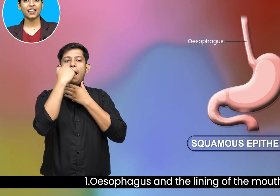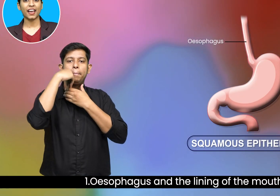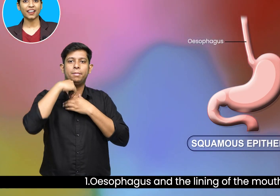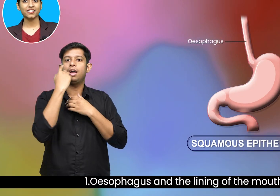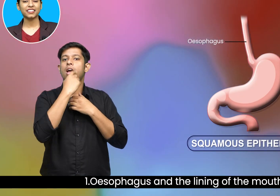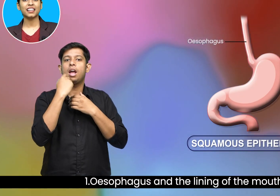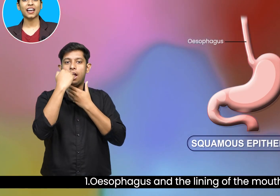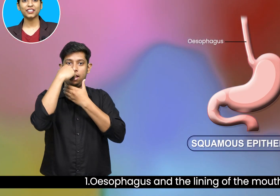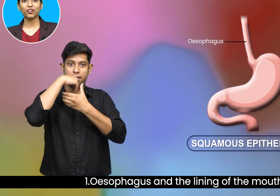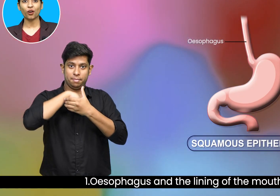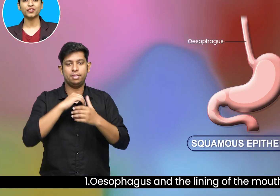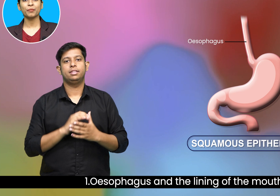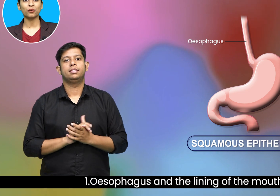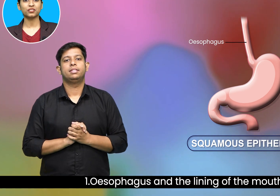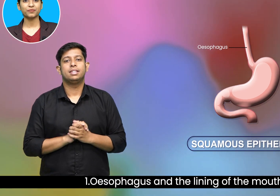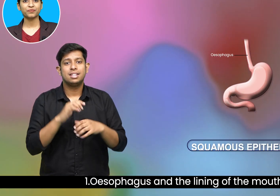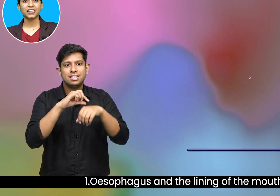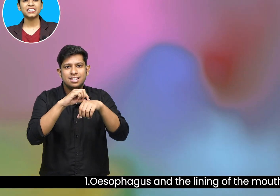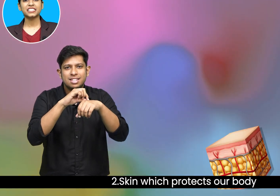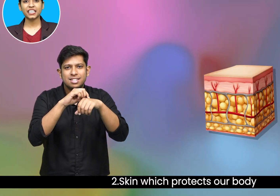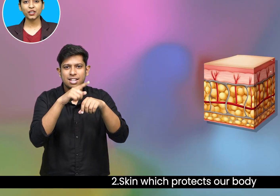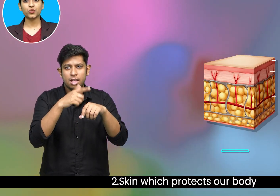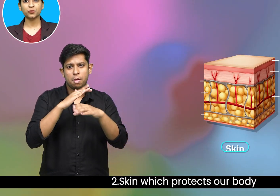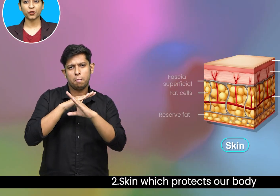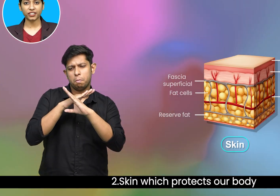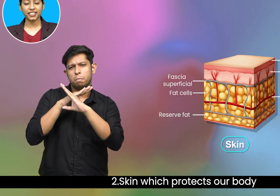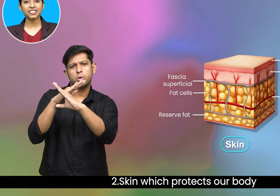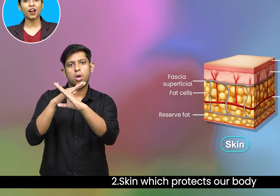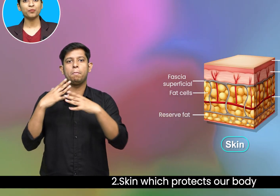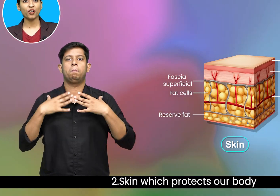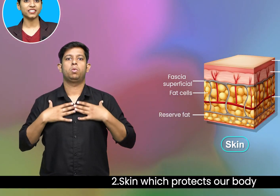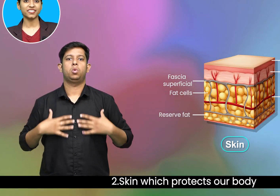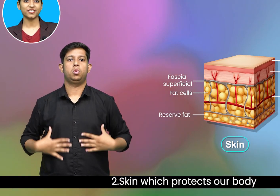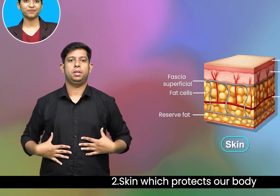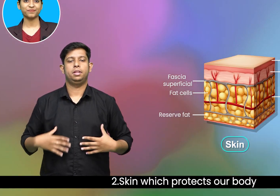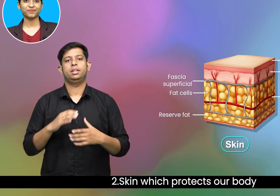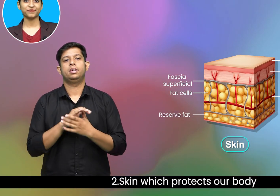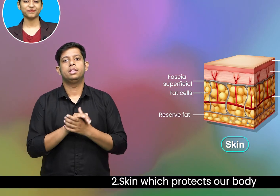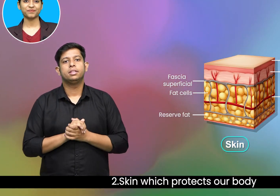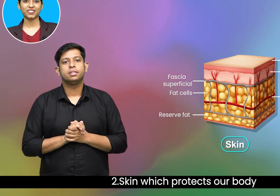esophagus and the lining of the mouth, skin which protects our body.